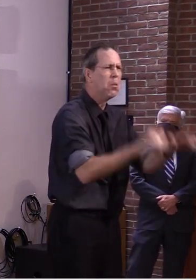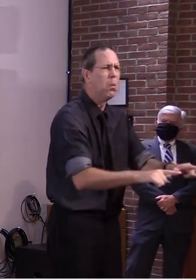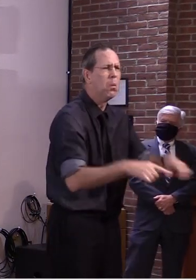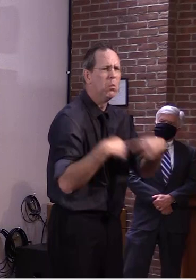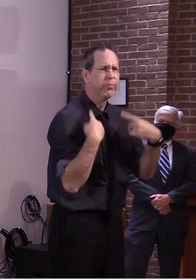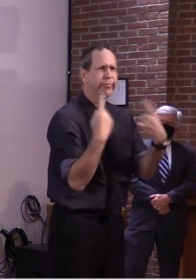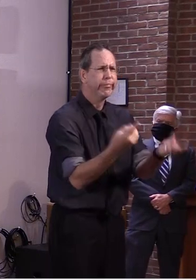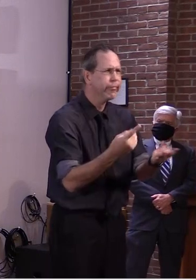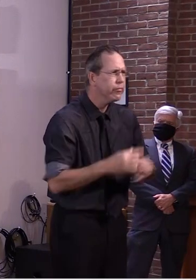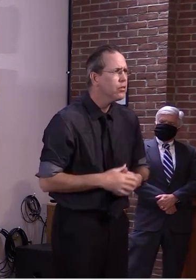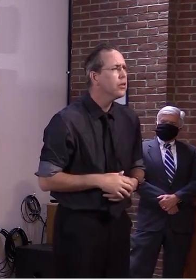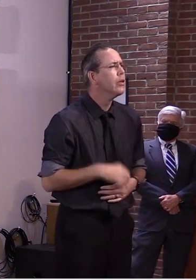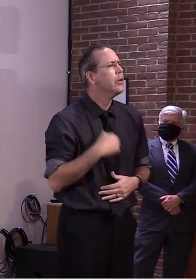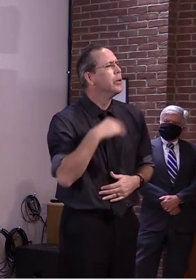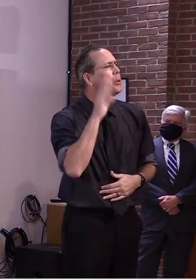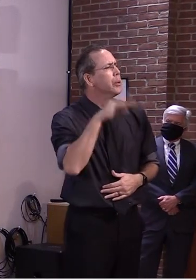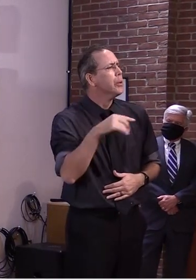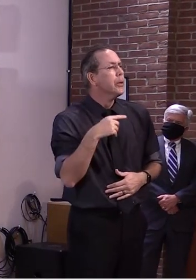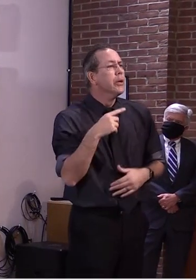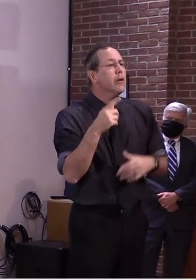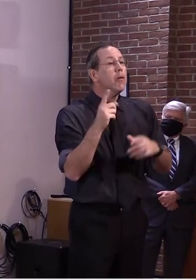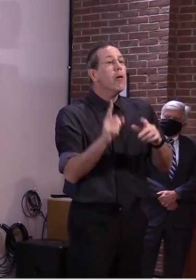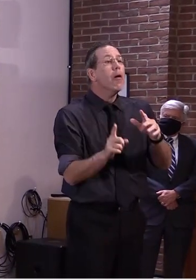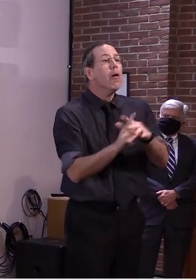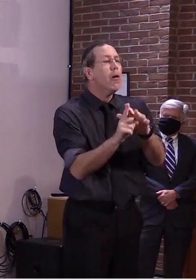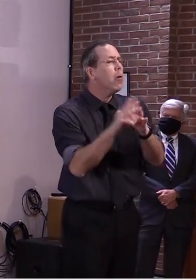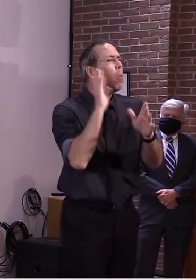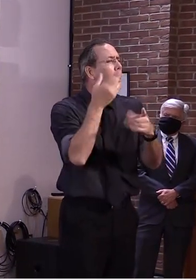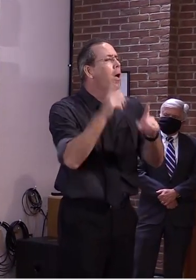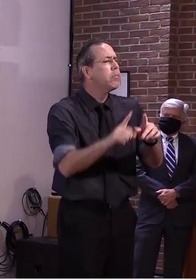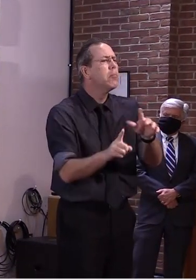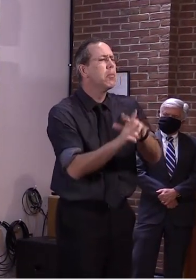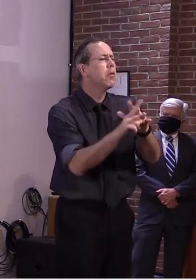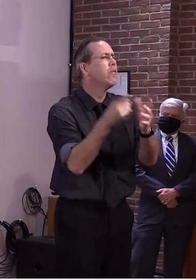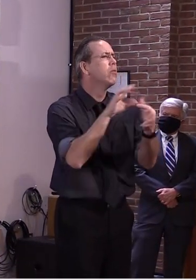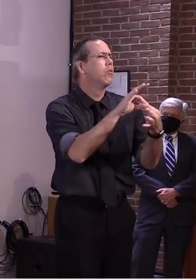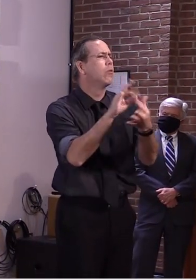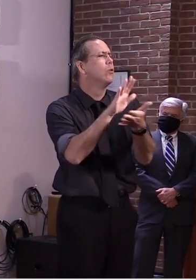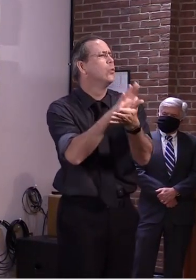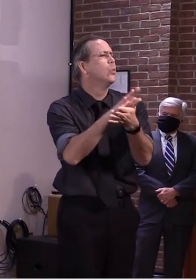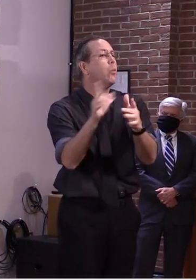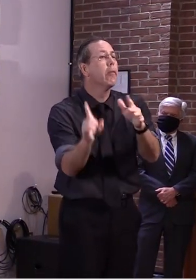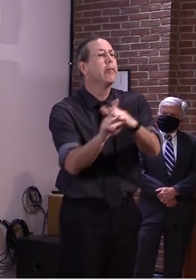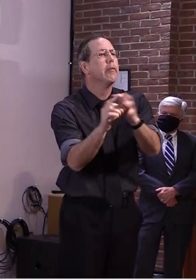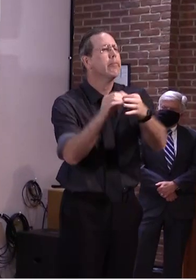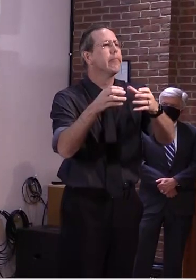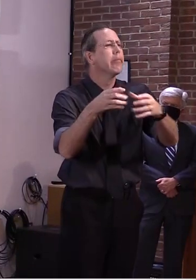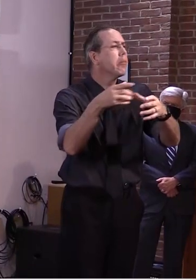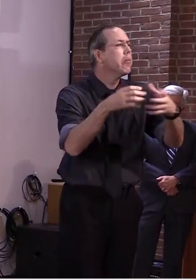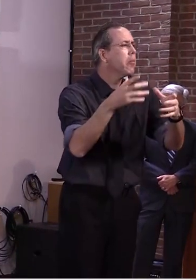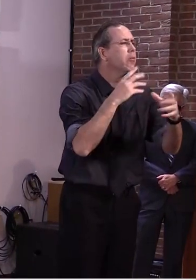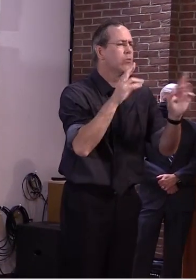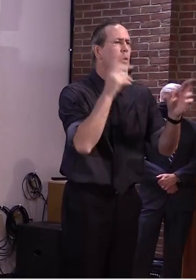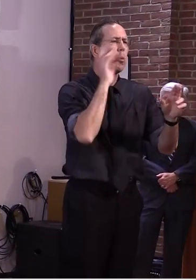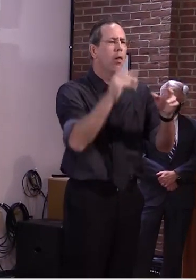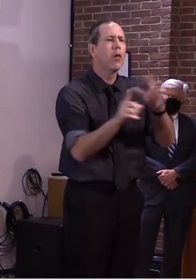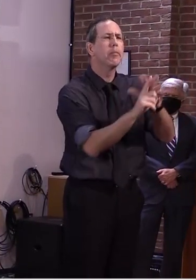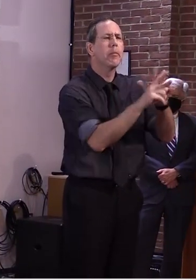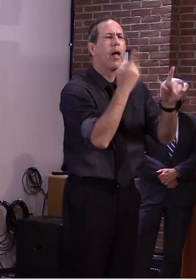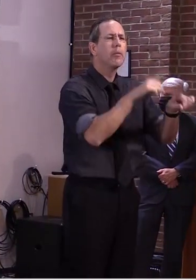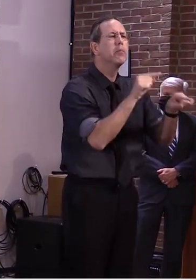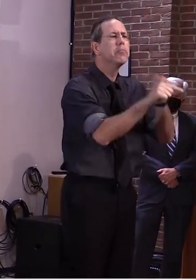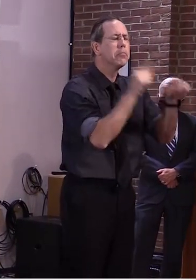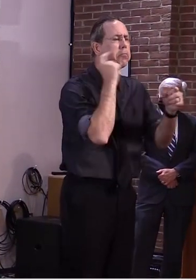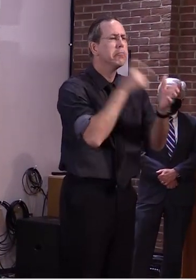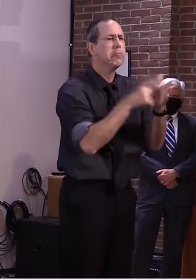tied to schools. We also know how important this is for our kids. And we're here to work with